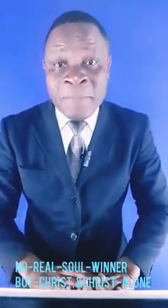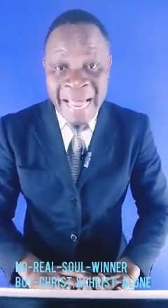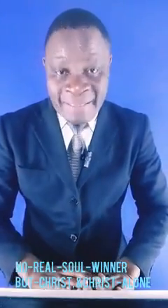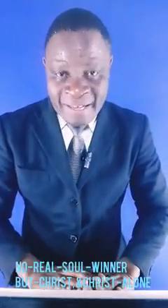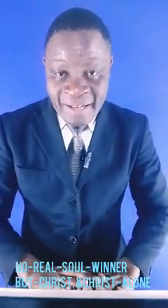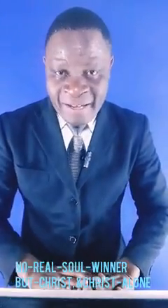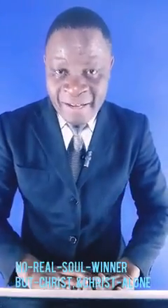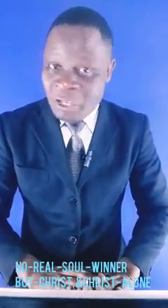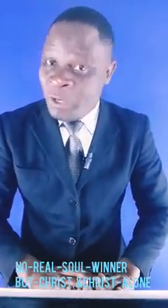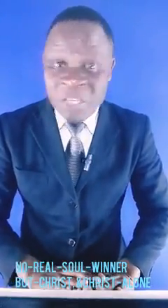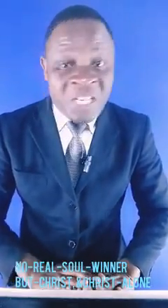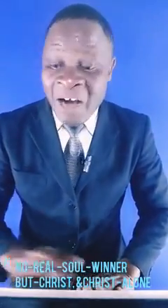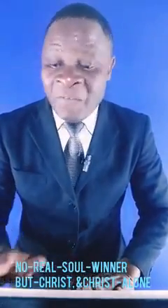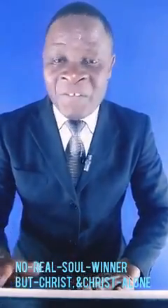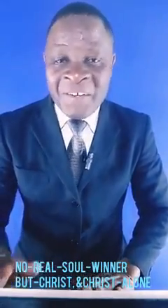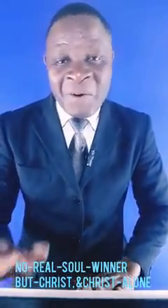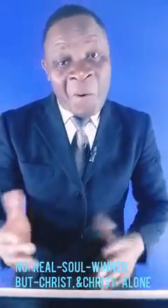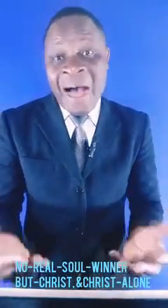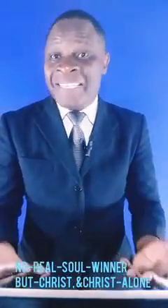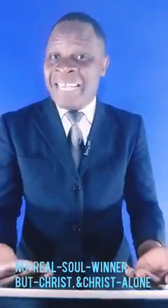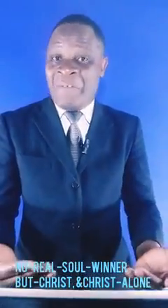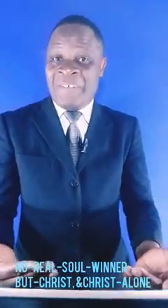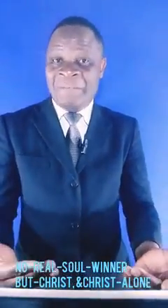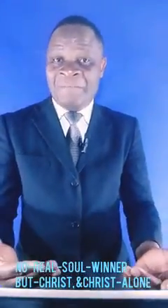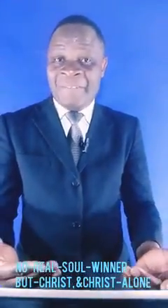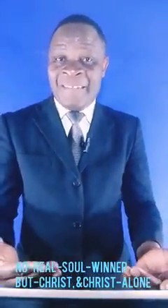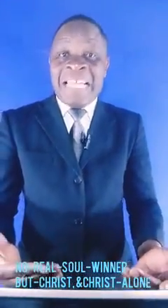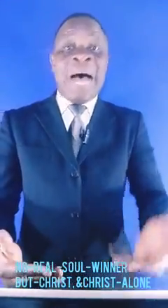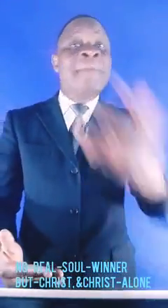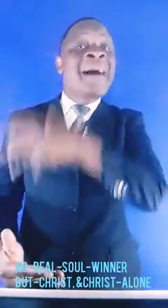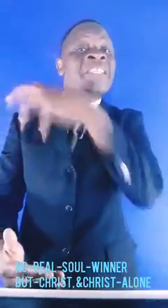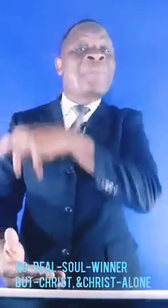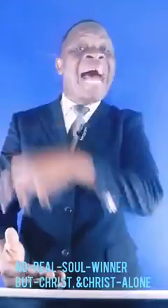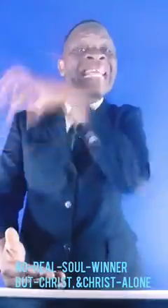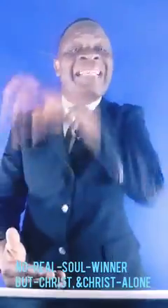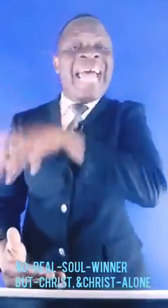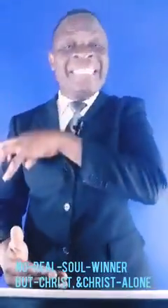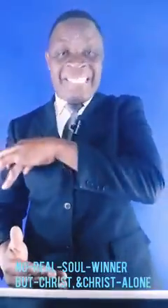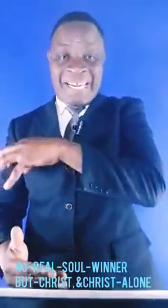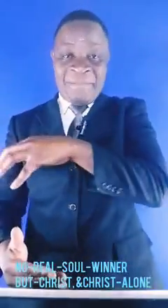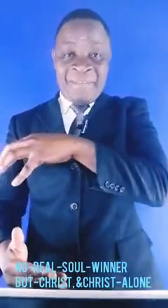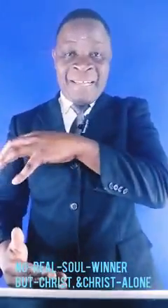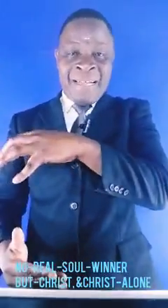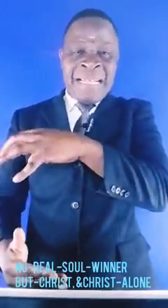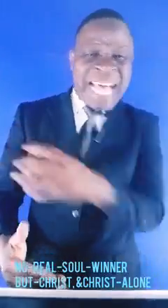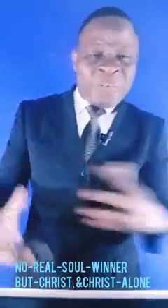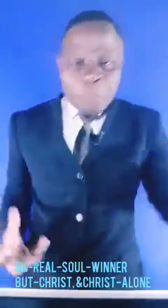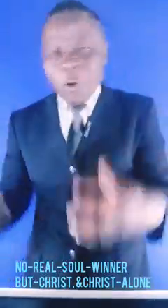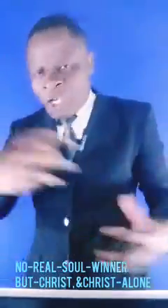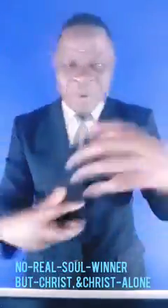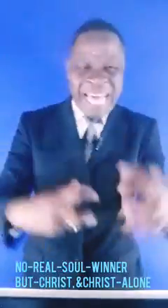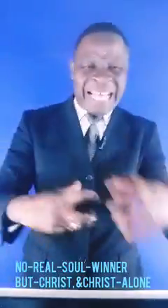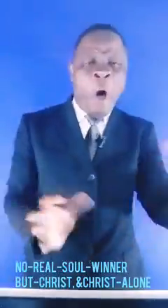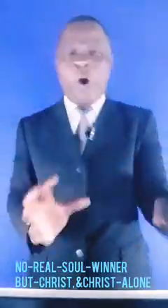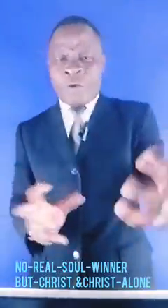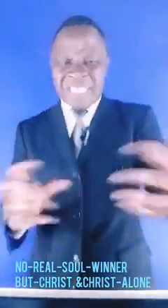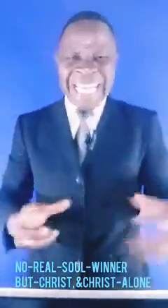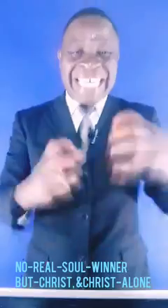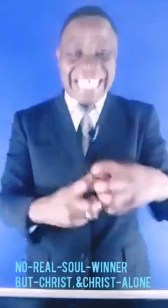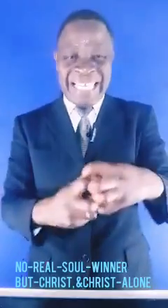birth to himself or herself. There must be another entity that puts together all those ingredients